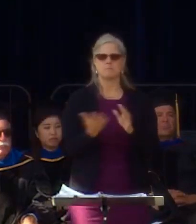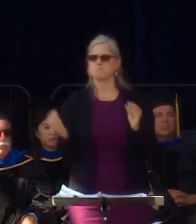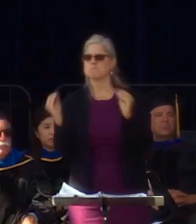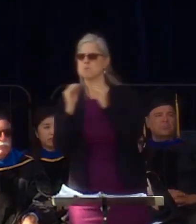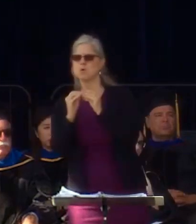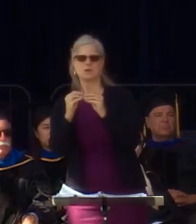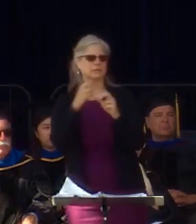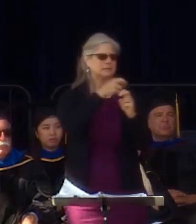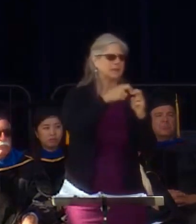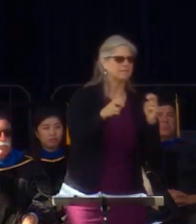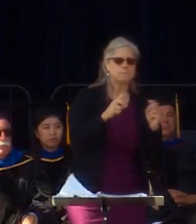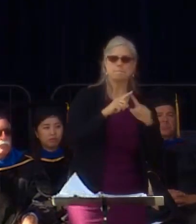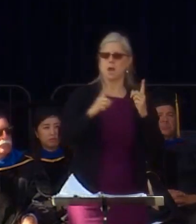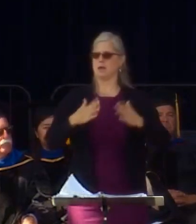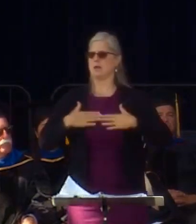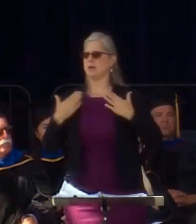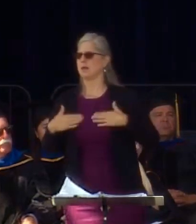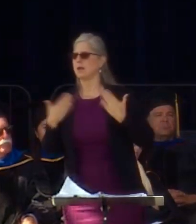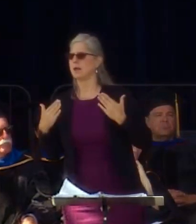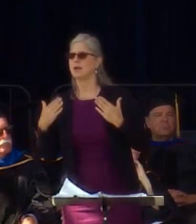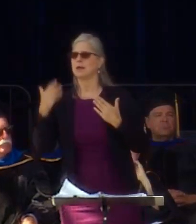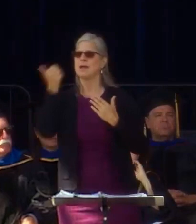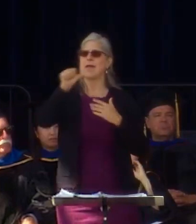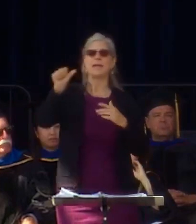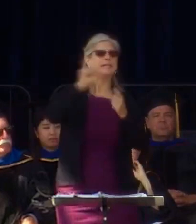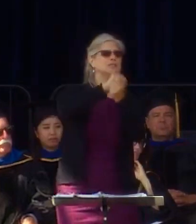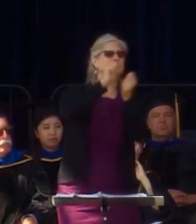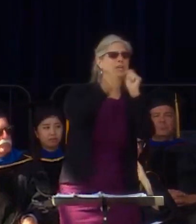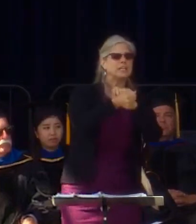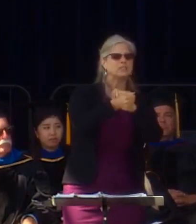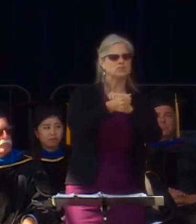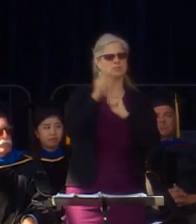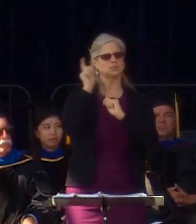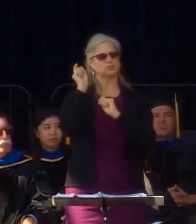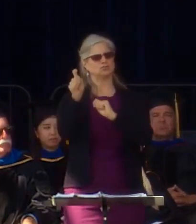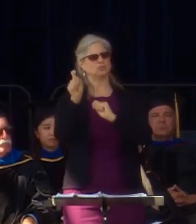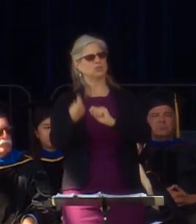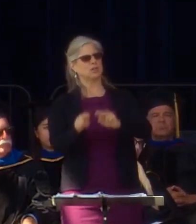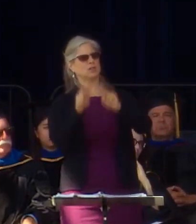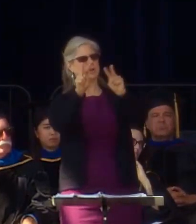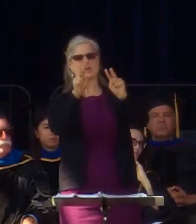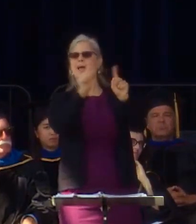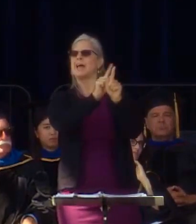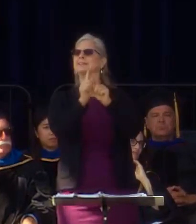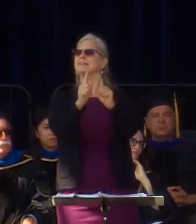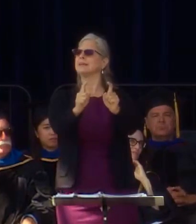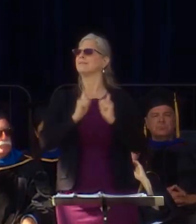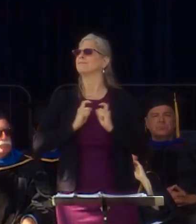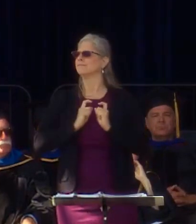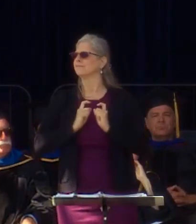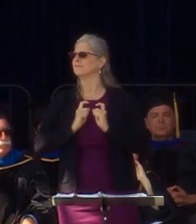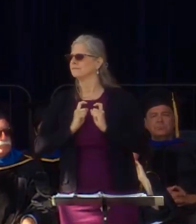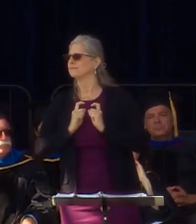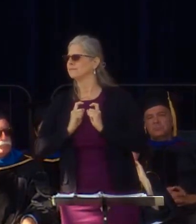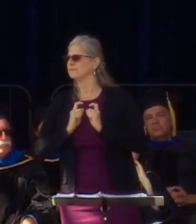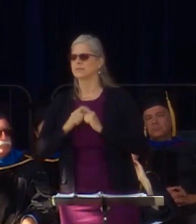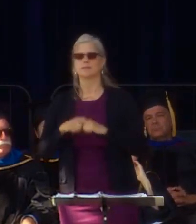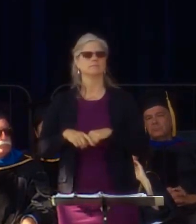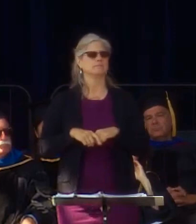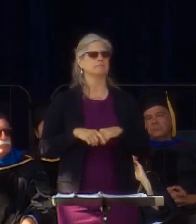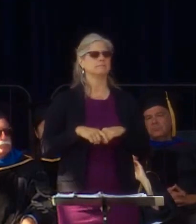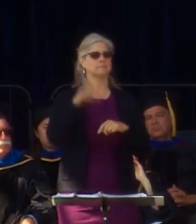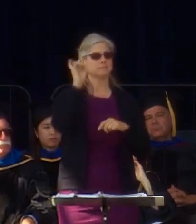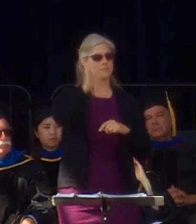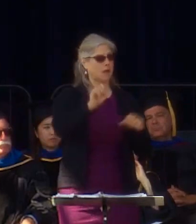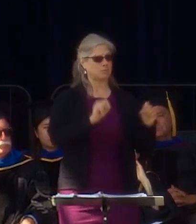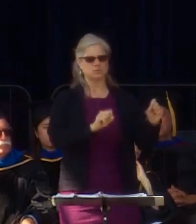joyful. Change within a company or an industry should be viewed as a gift. It's also an